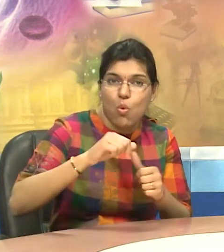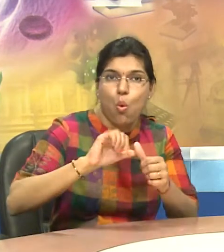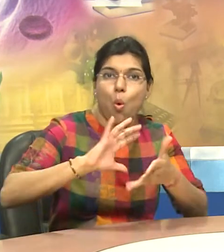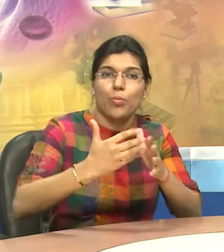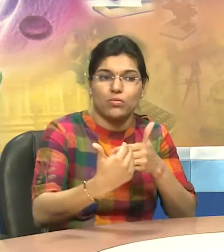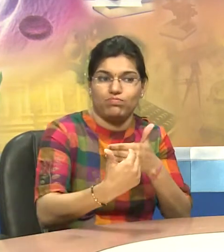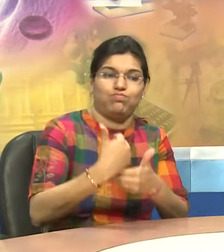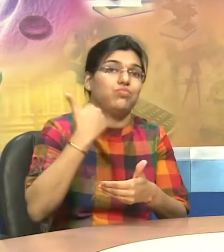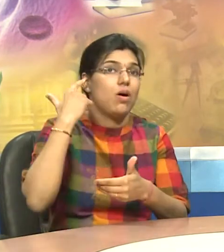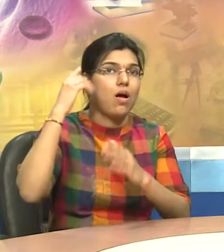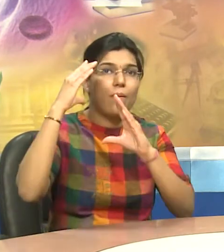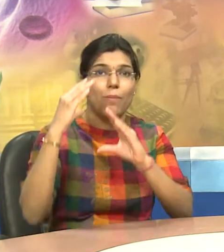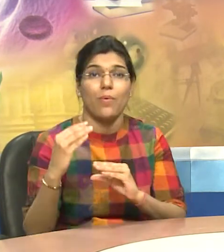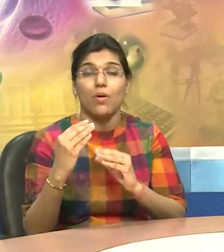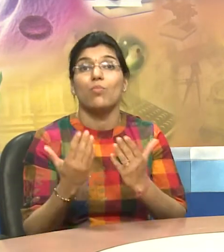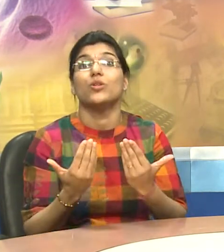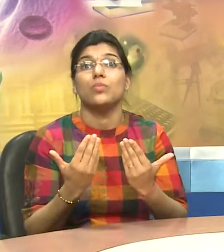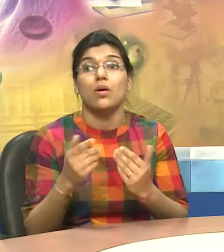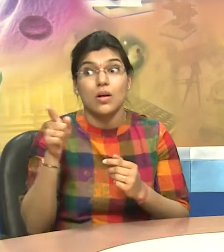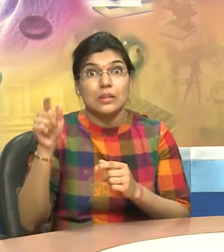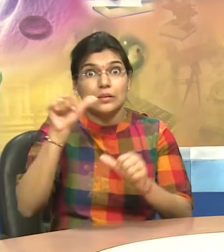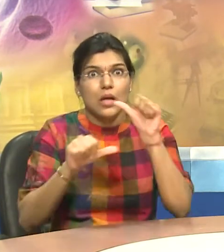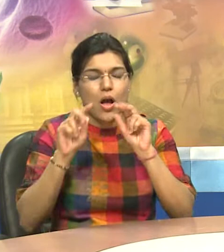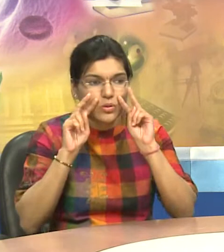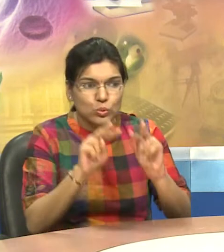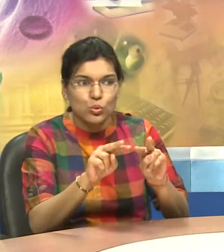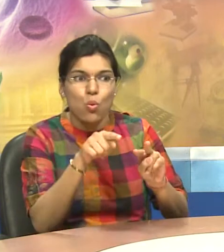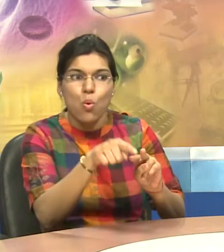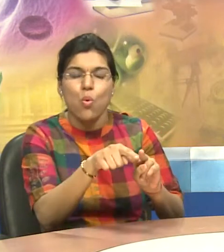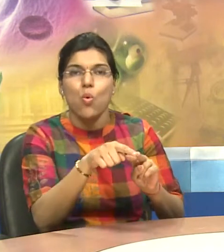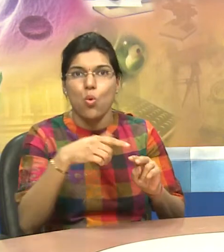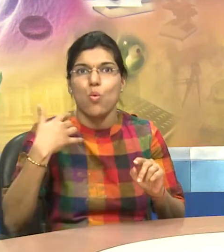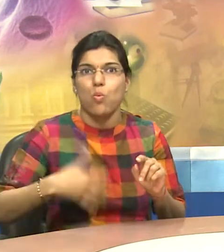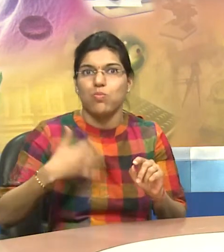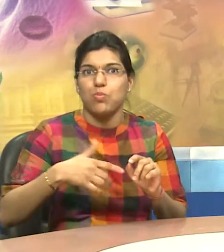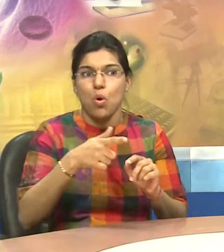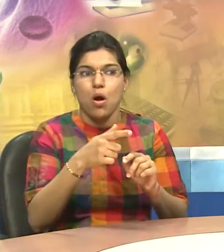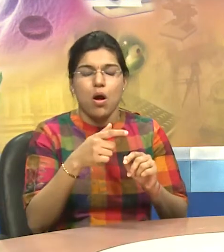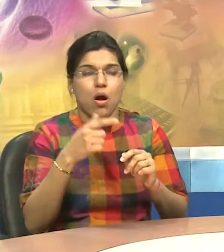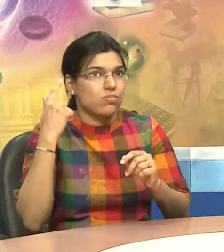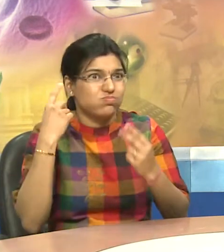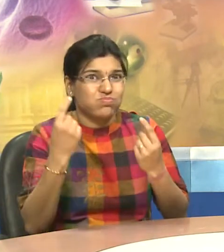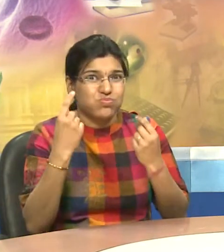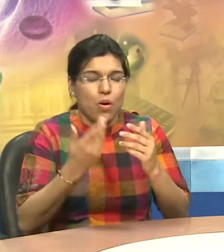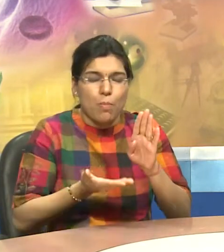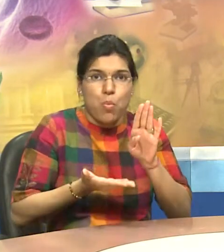week. Automatically it affect their ear. There is a possibility which doctor studied in